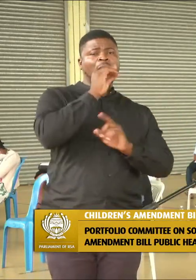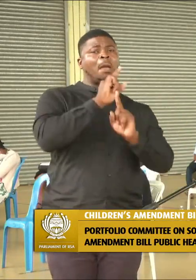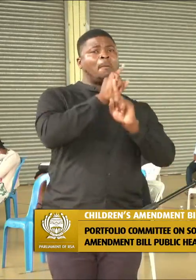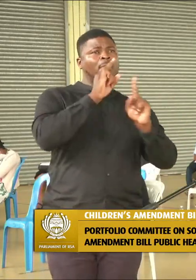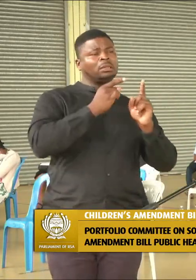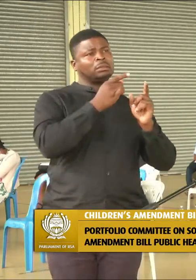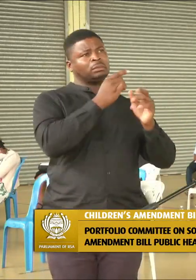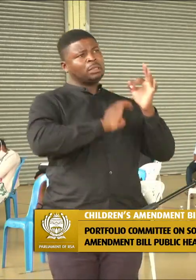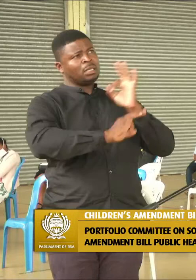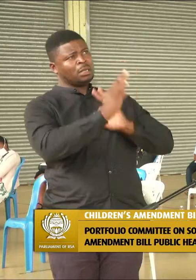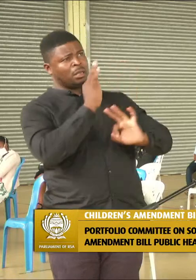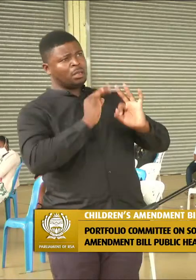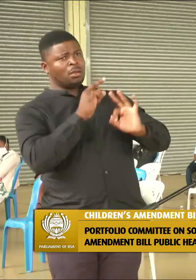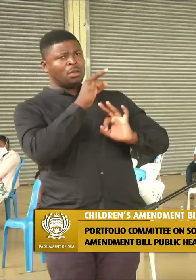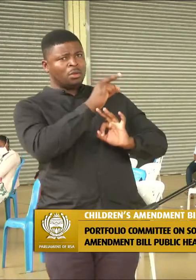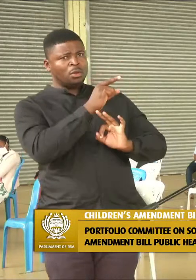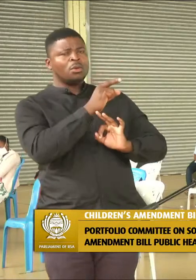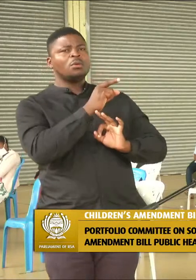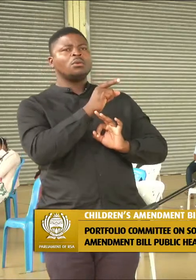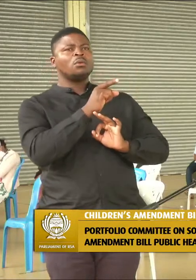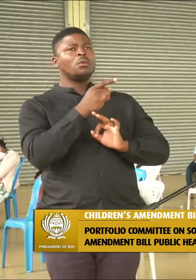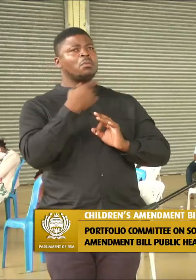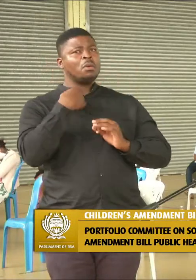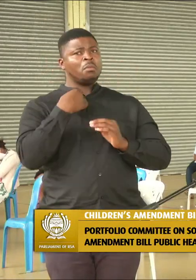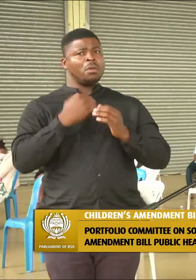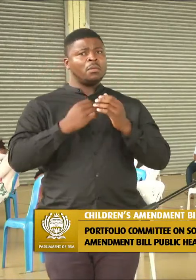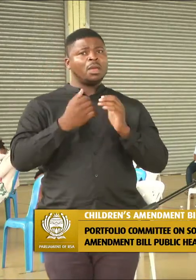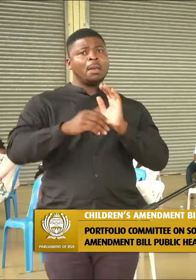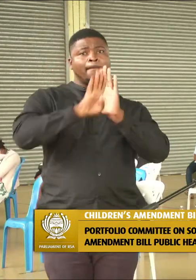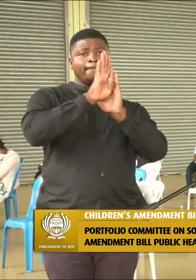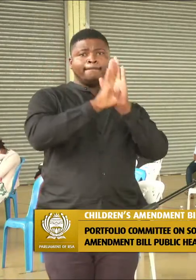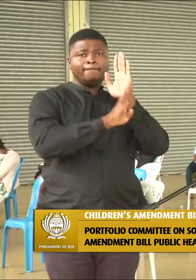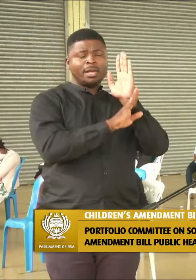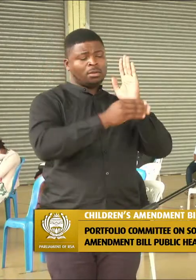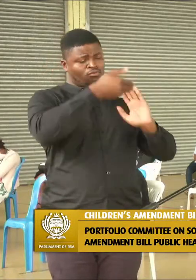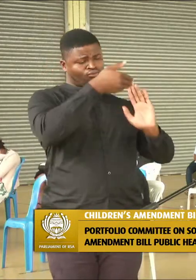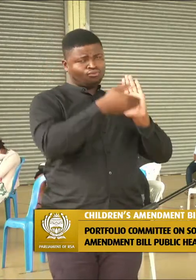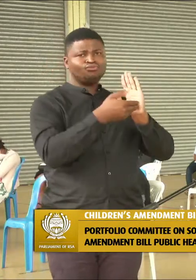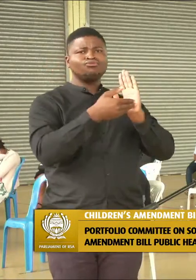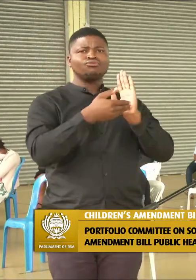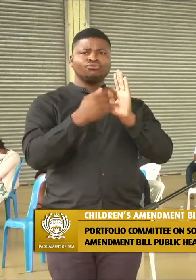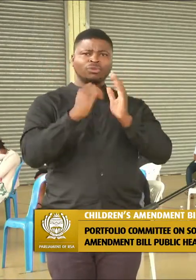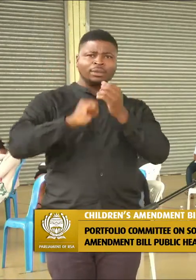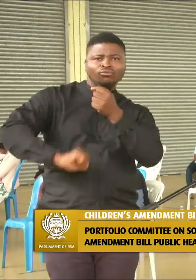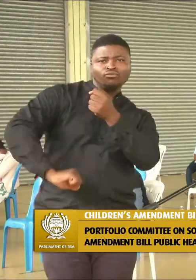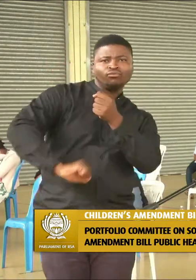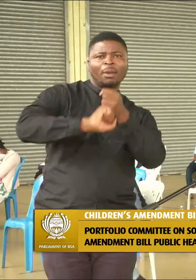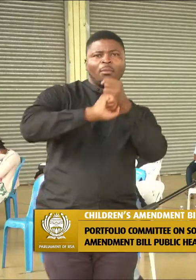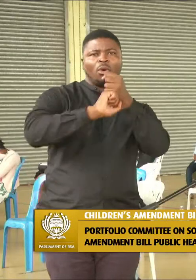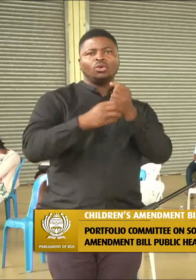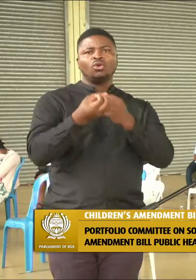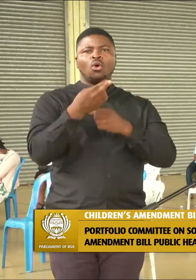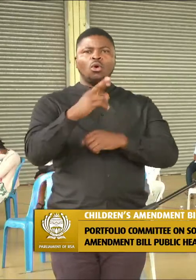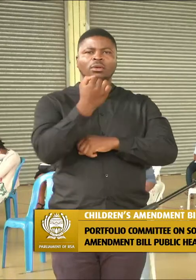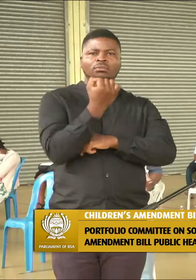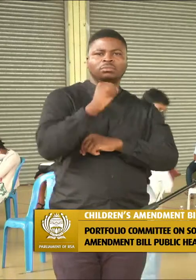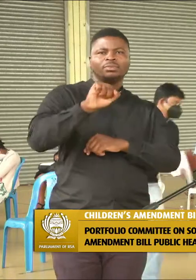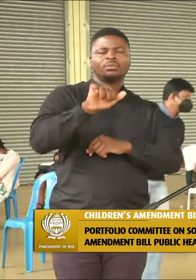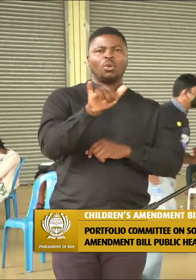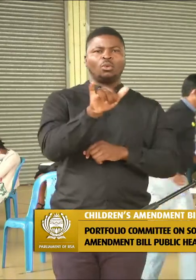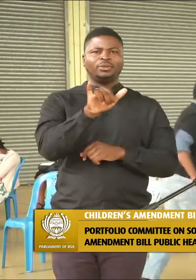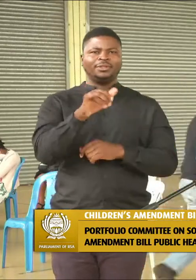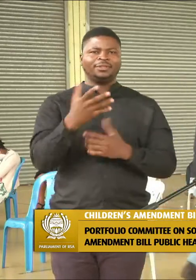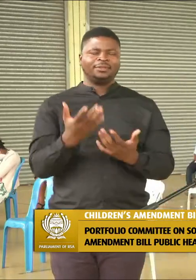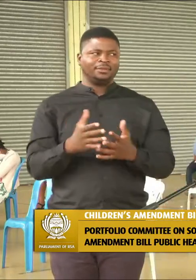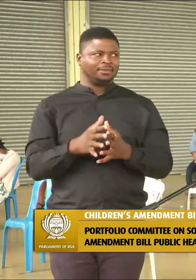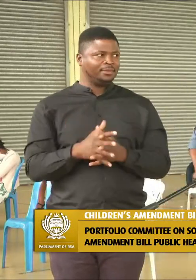whether he adopts okanye he supports the to report. the previous speaker, sir, you didn't say if you